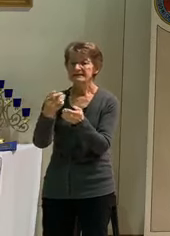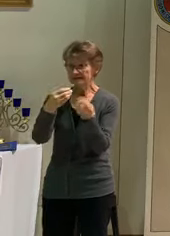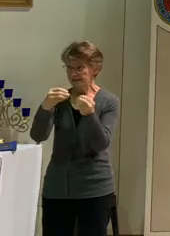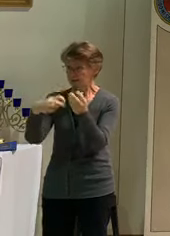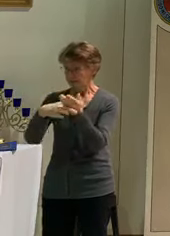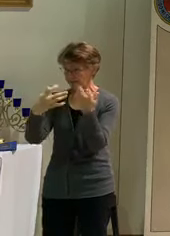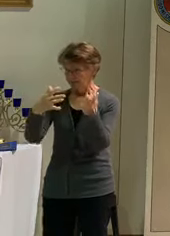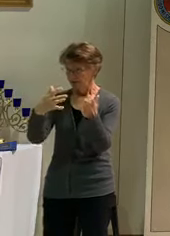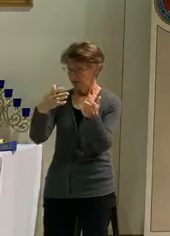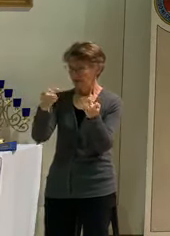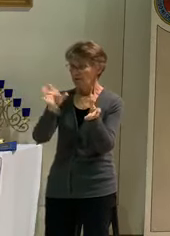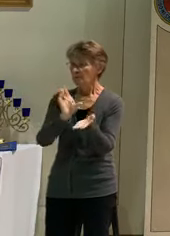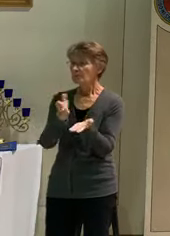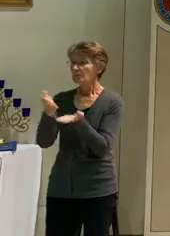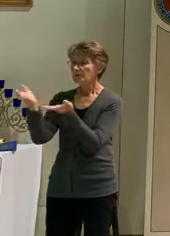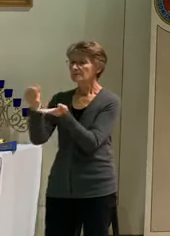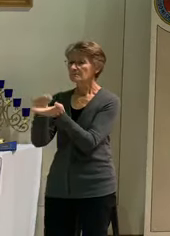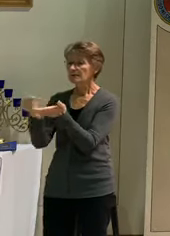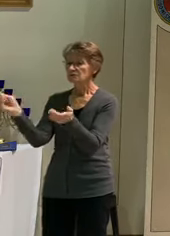18th. Thank you.